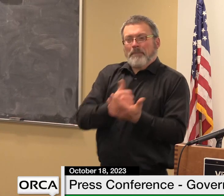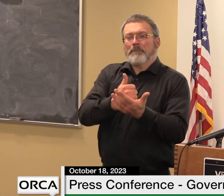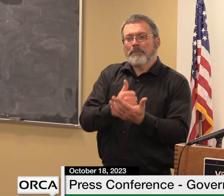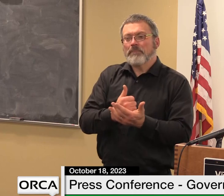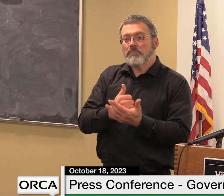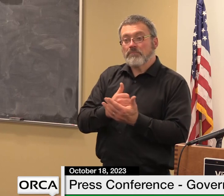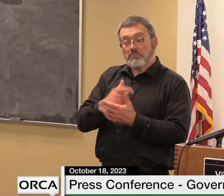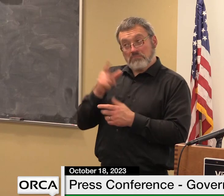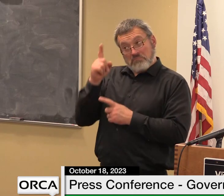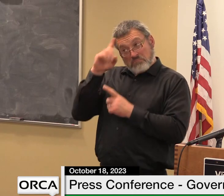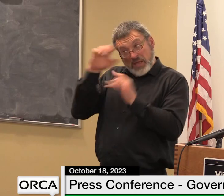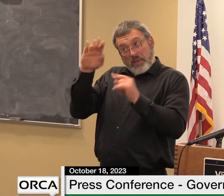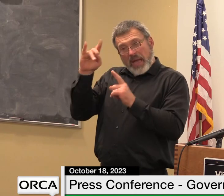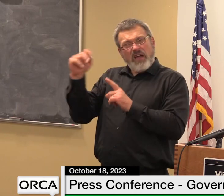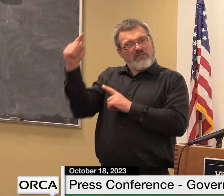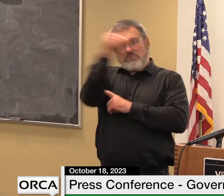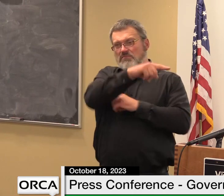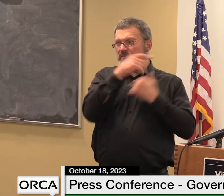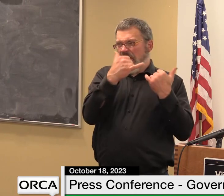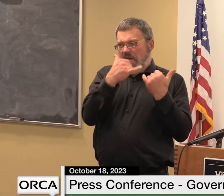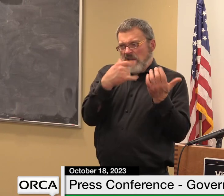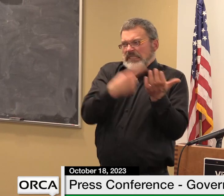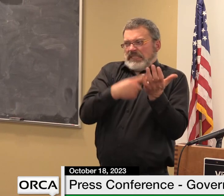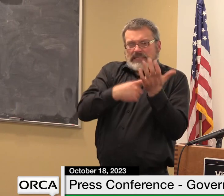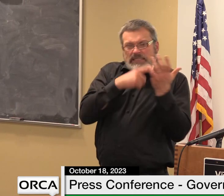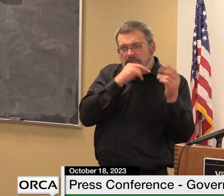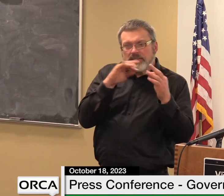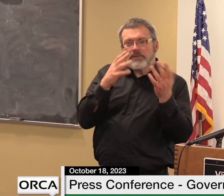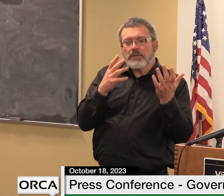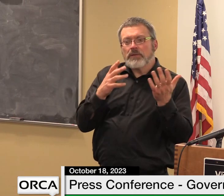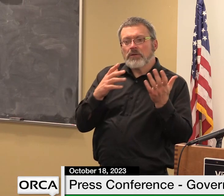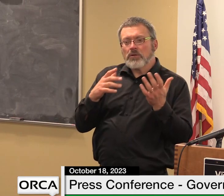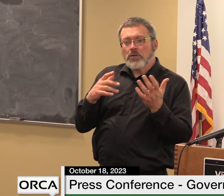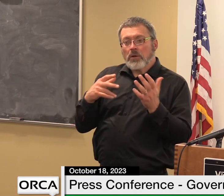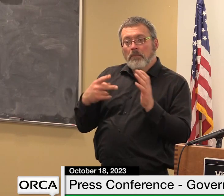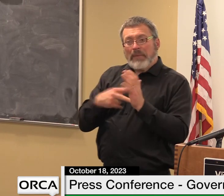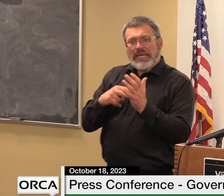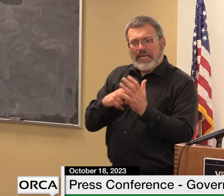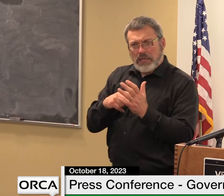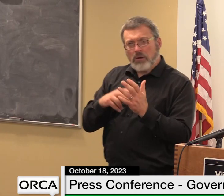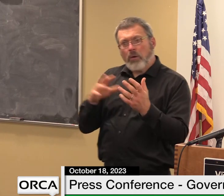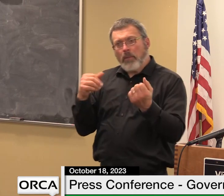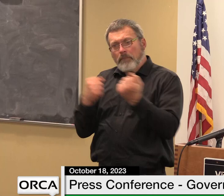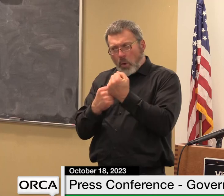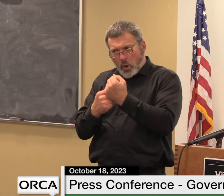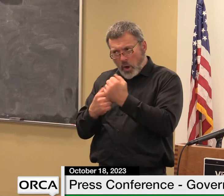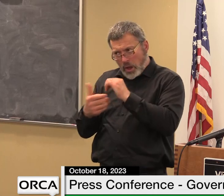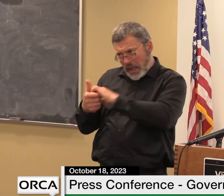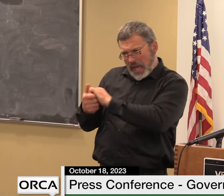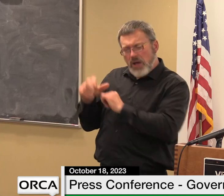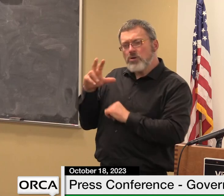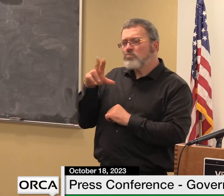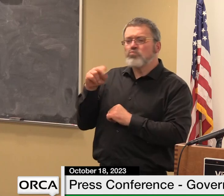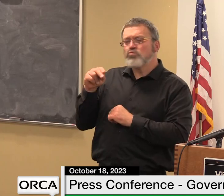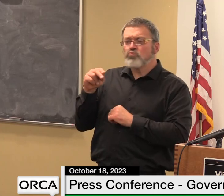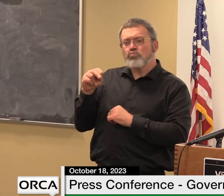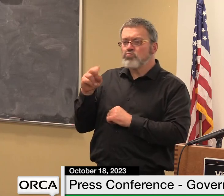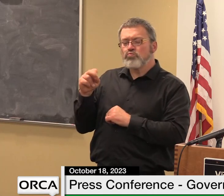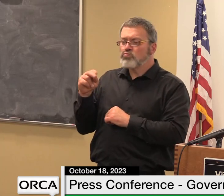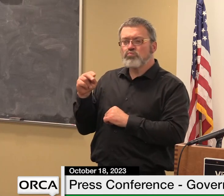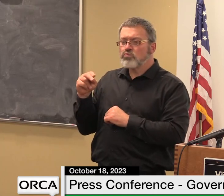to try and address that. But that doesn't mean that we don't support our ally and we don't